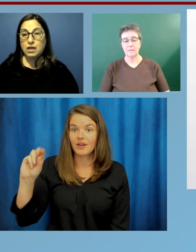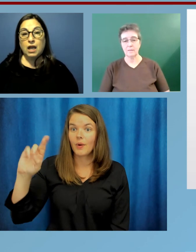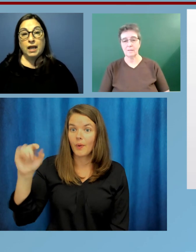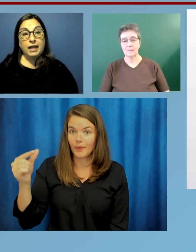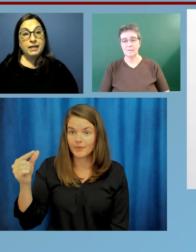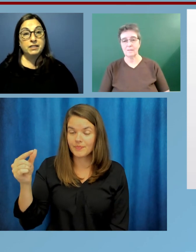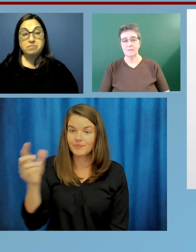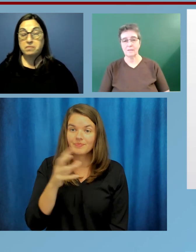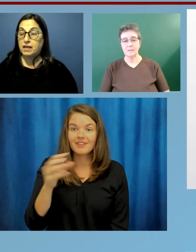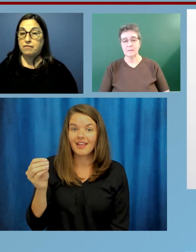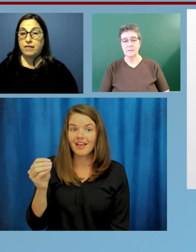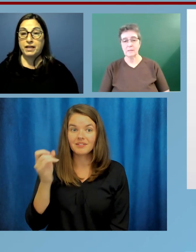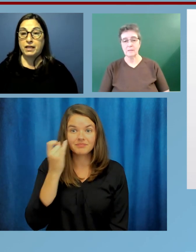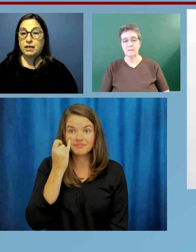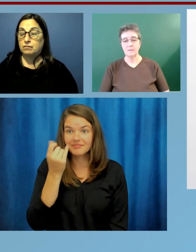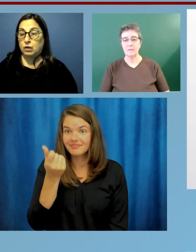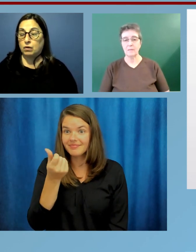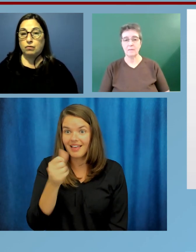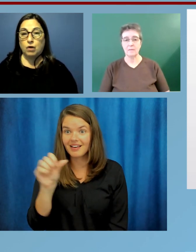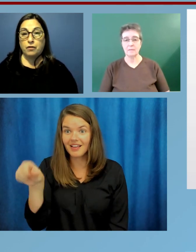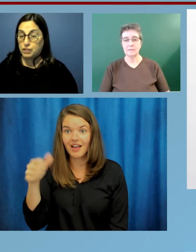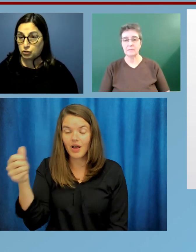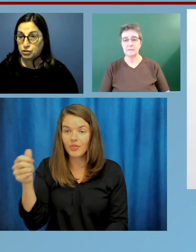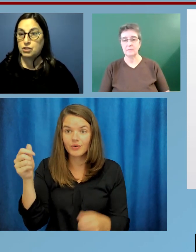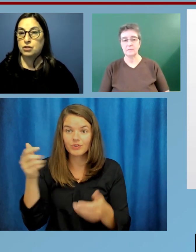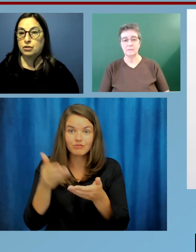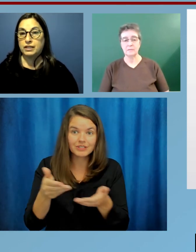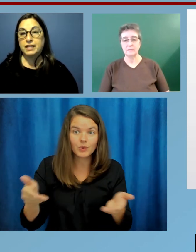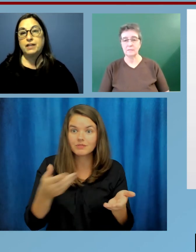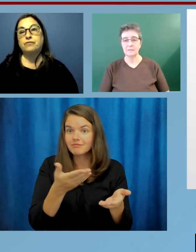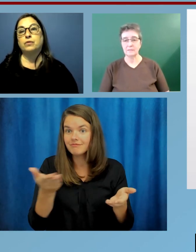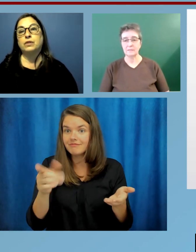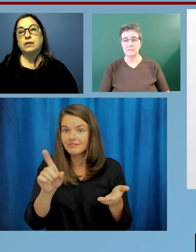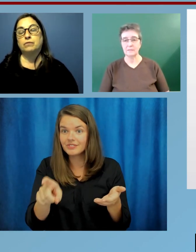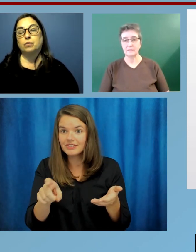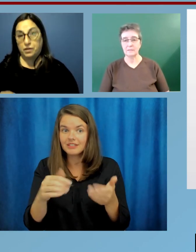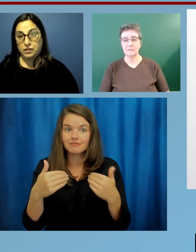riridpresident@ririd.org. And if any other resources you are in